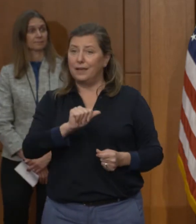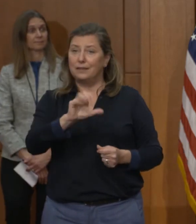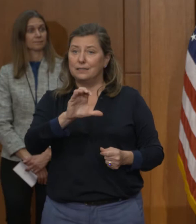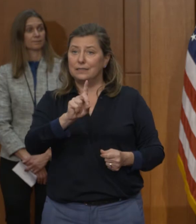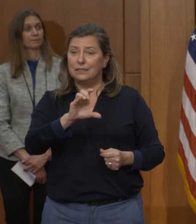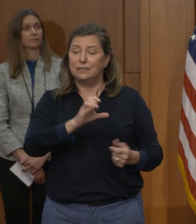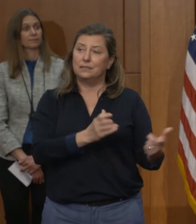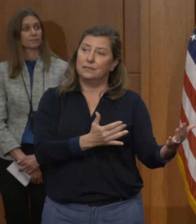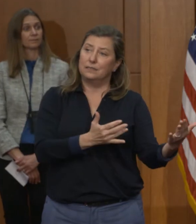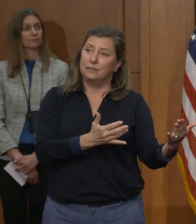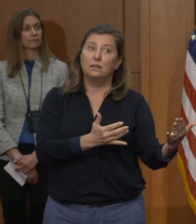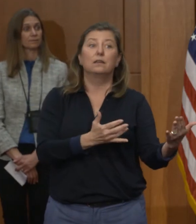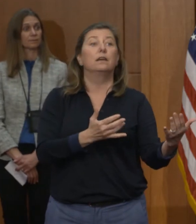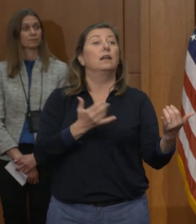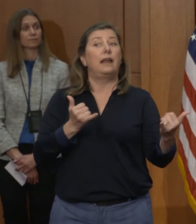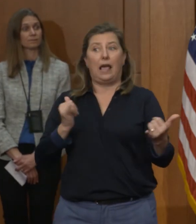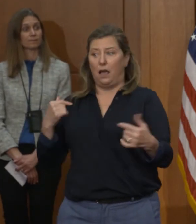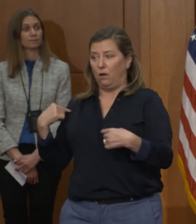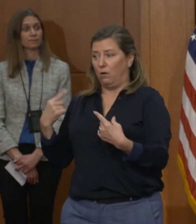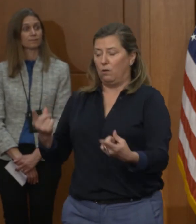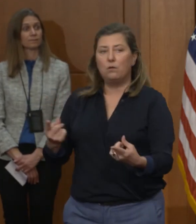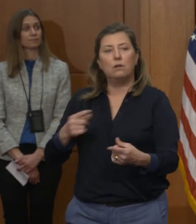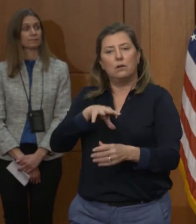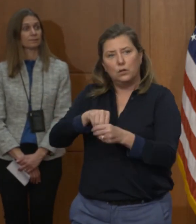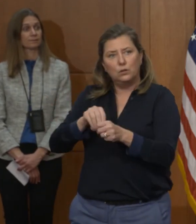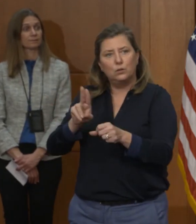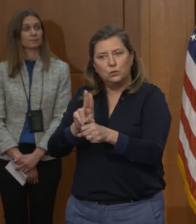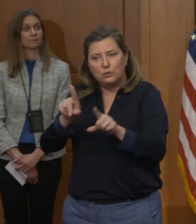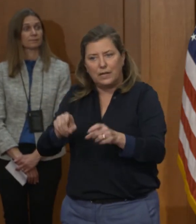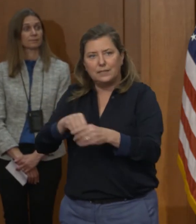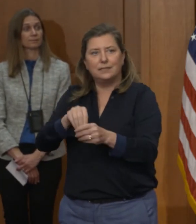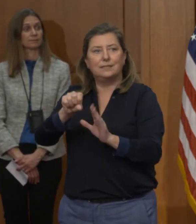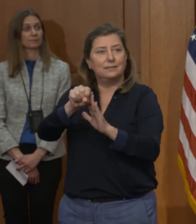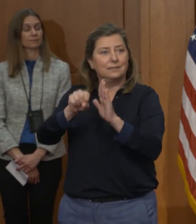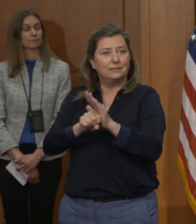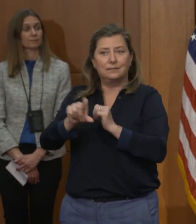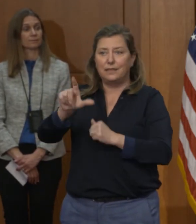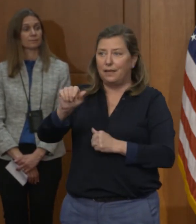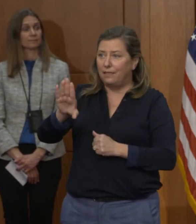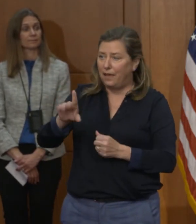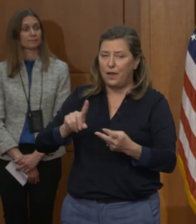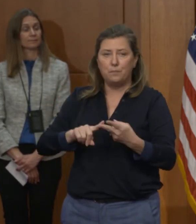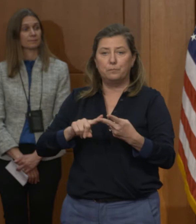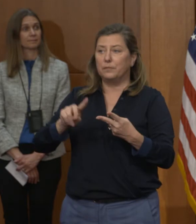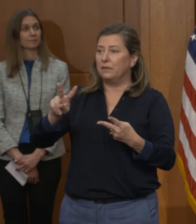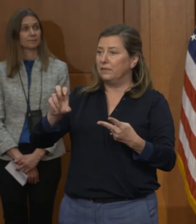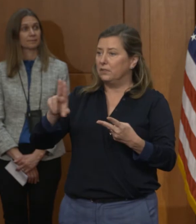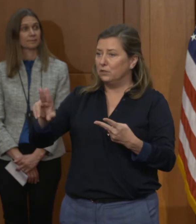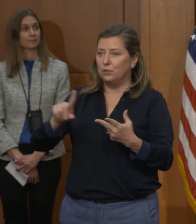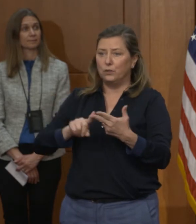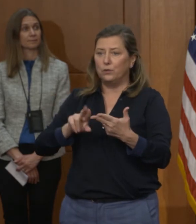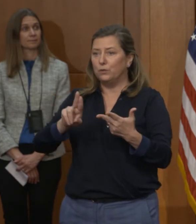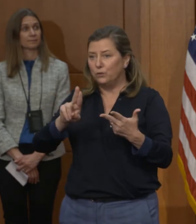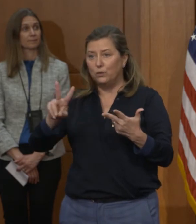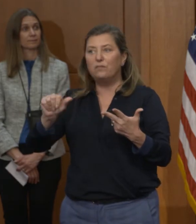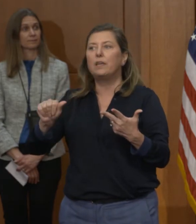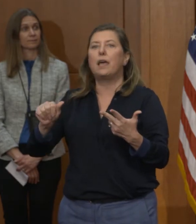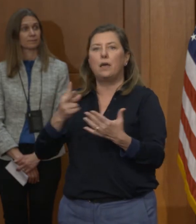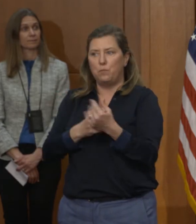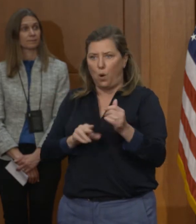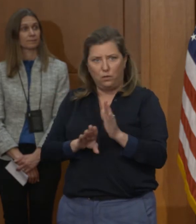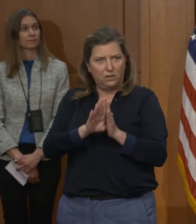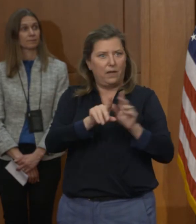to include our state lab here in Virginia. VCU, UVA have developed